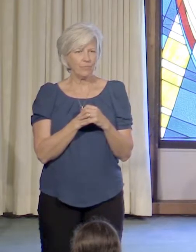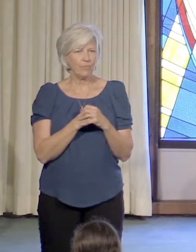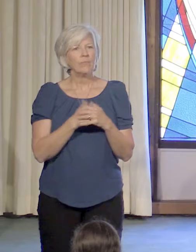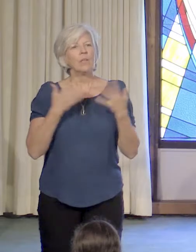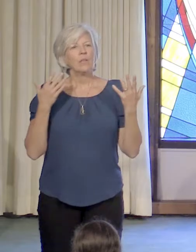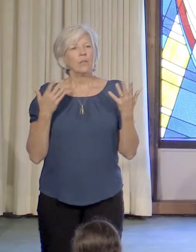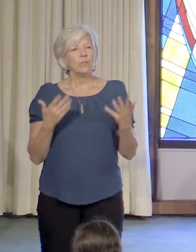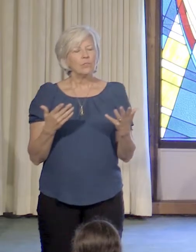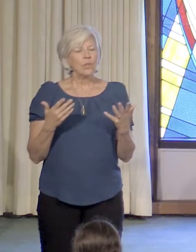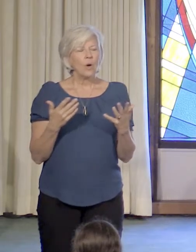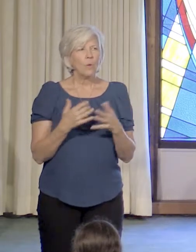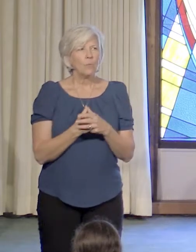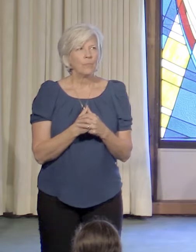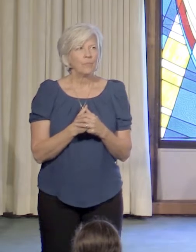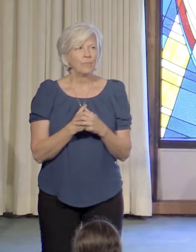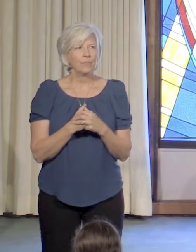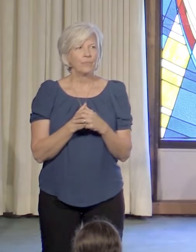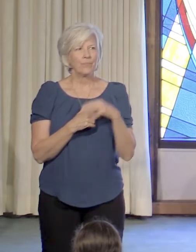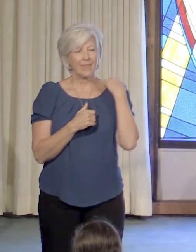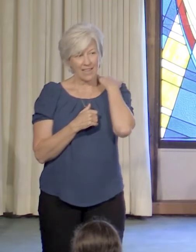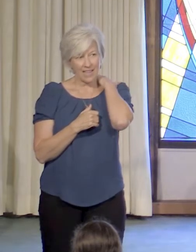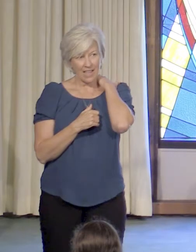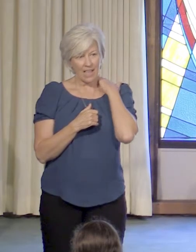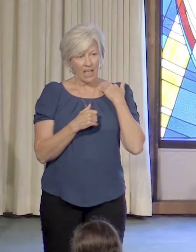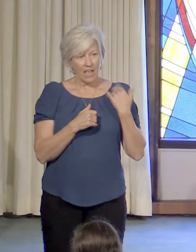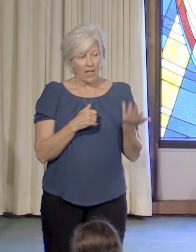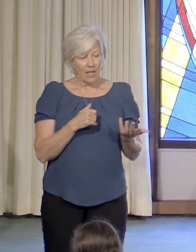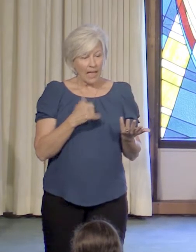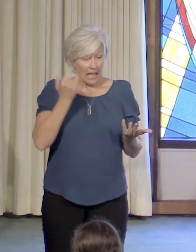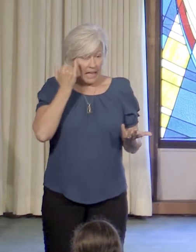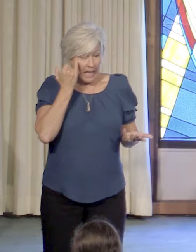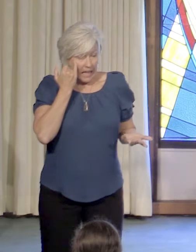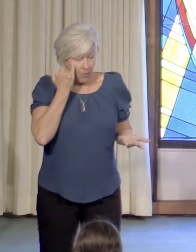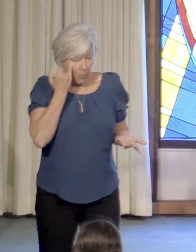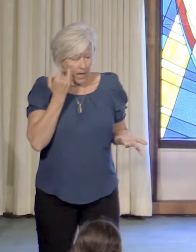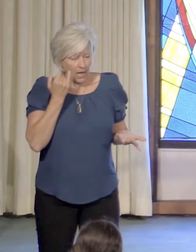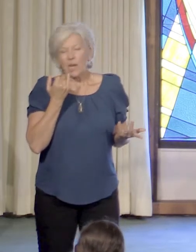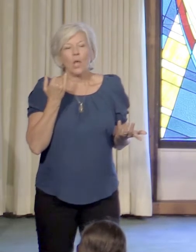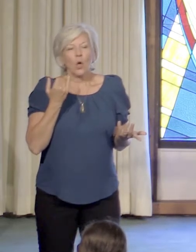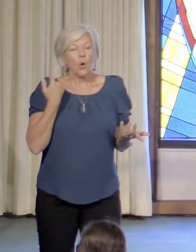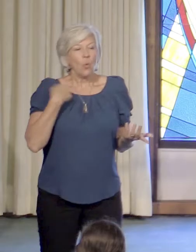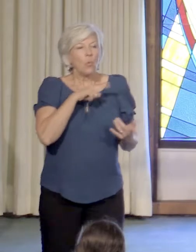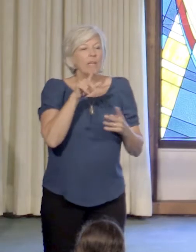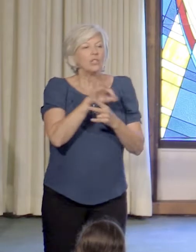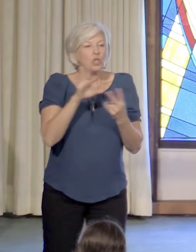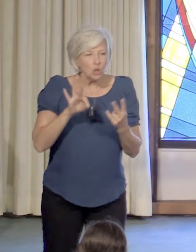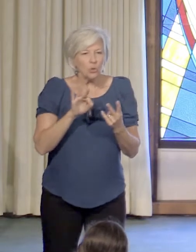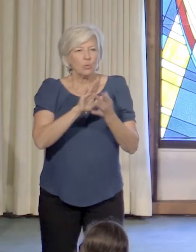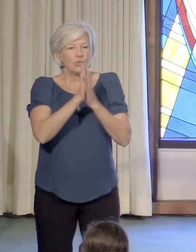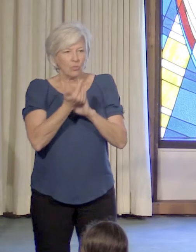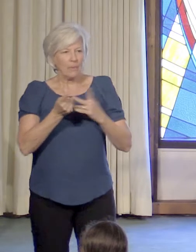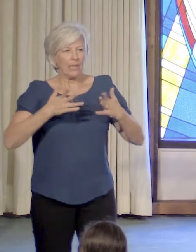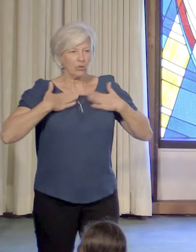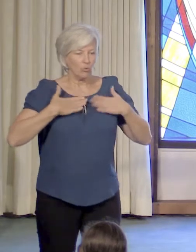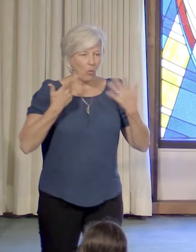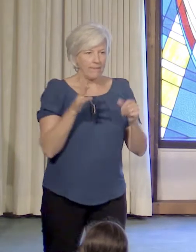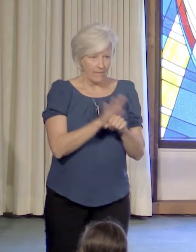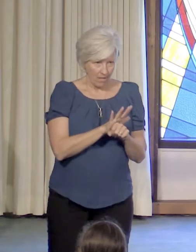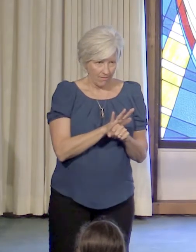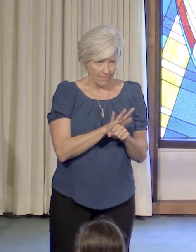So when we choose to be joy-filled, when we set up the conditions for being joy-filled,